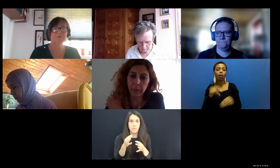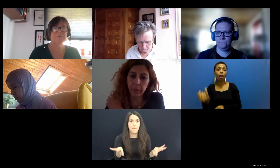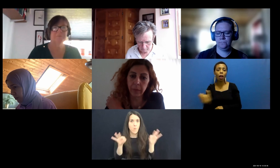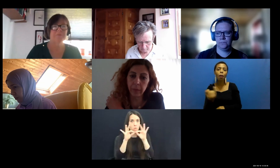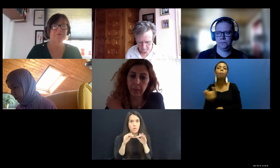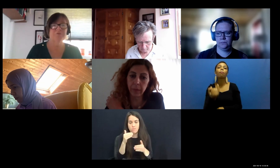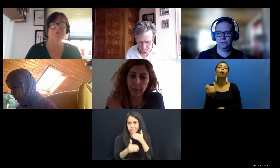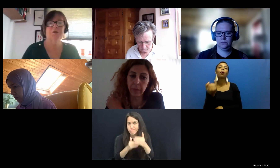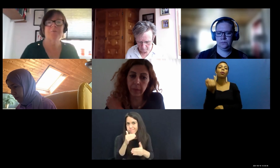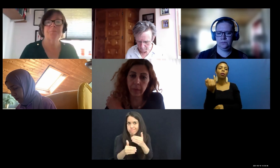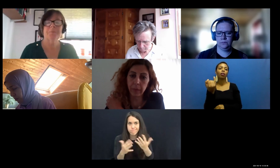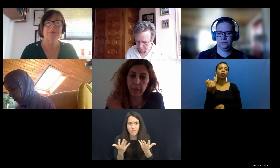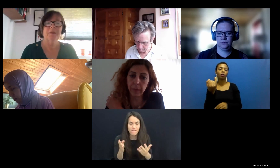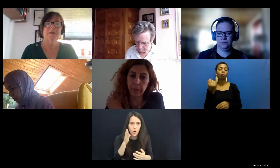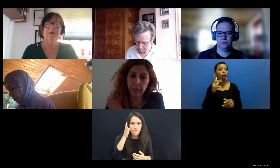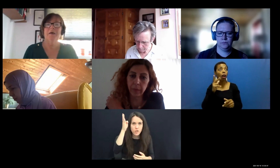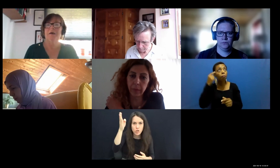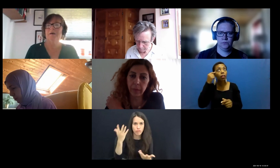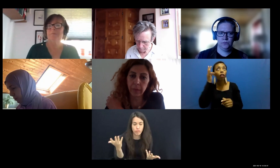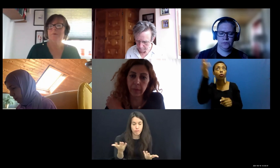forward for the future.